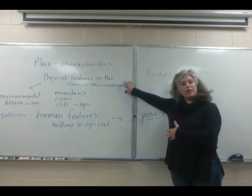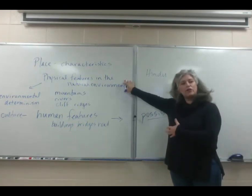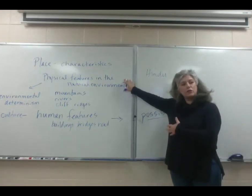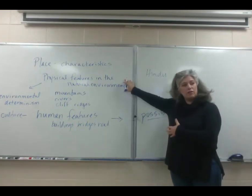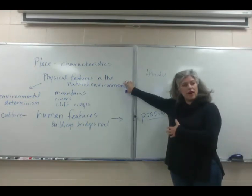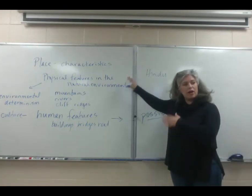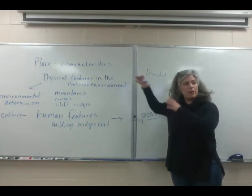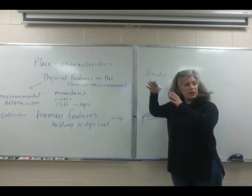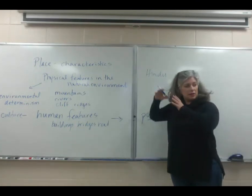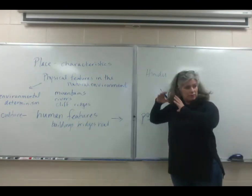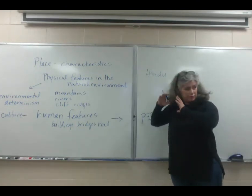natural environment,